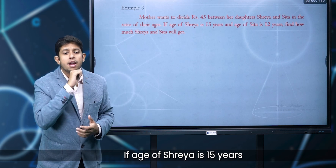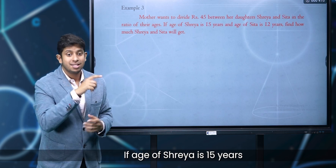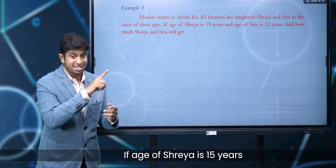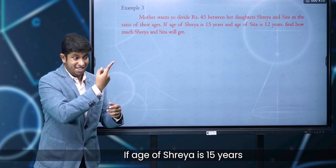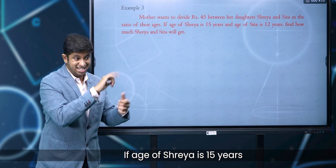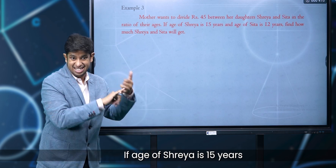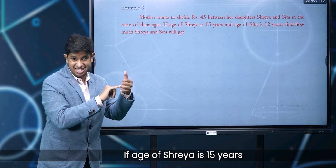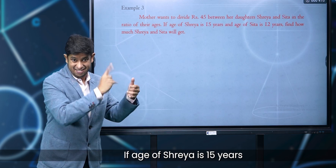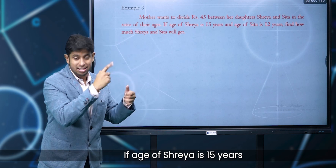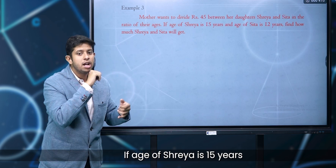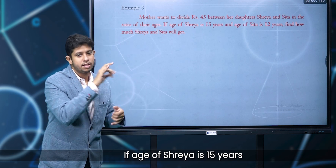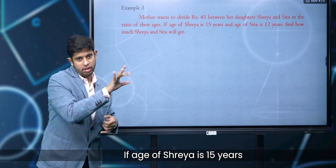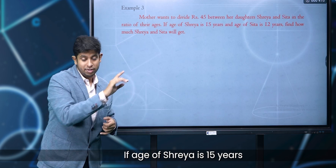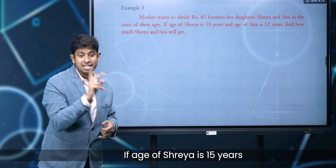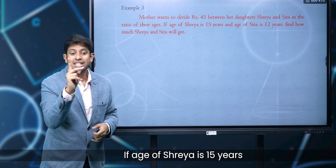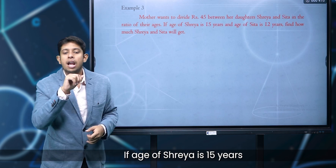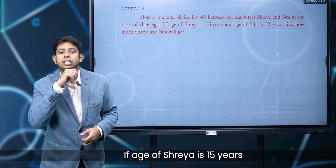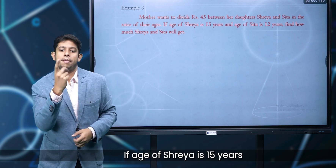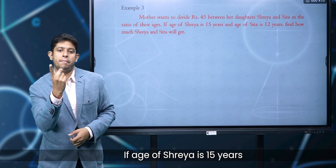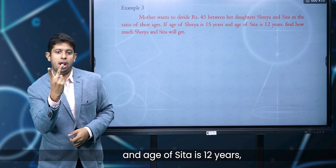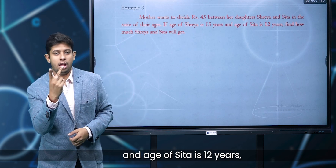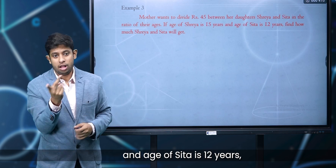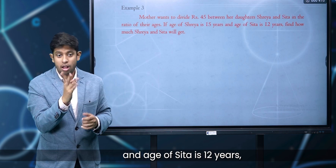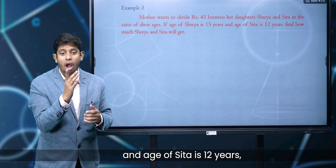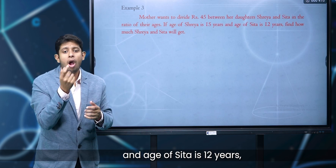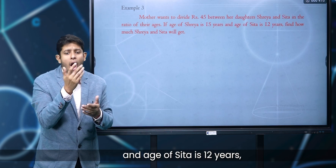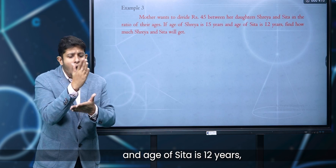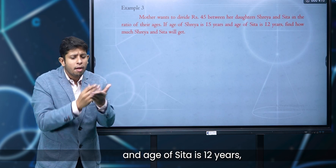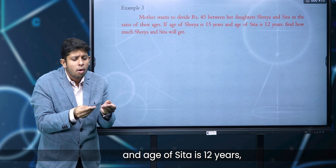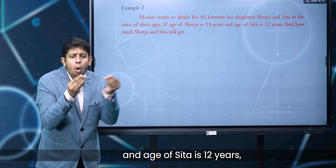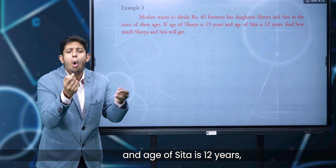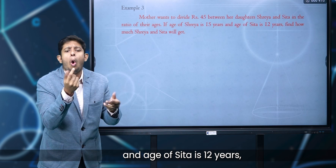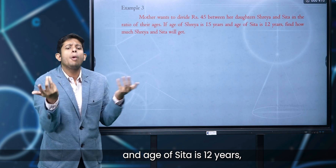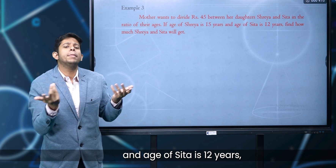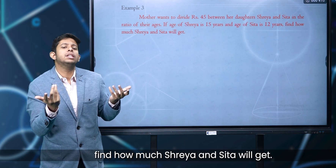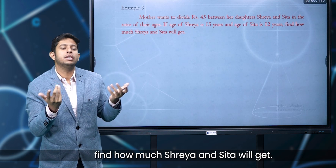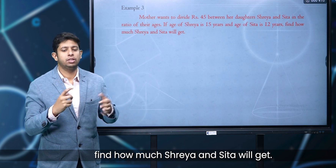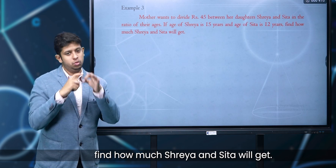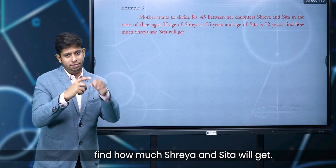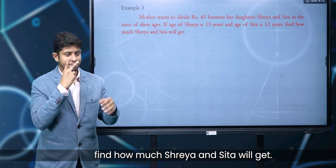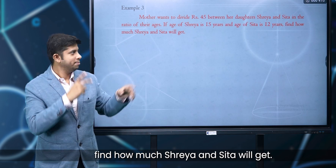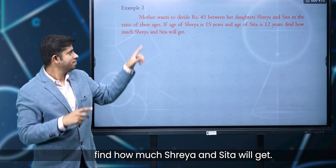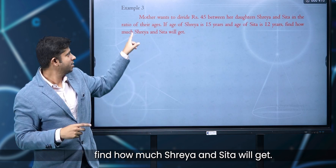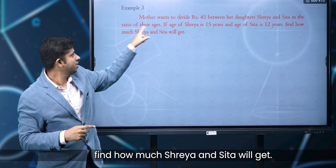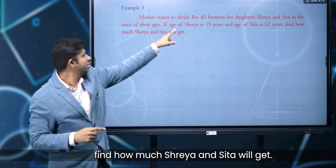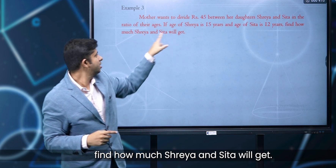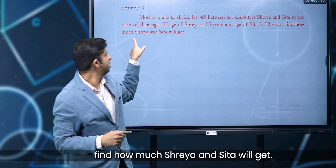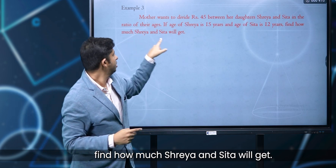If the age of Shreya is 15 years and the age of Sita is 12 years, find how much Shreya and Sita will